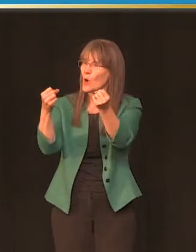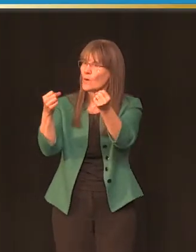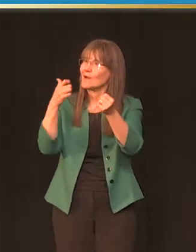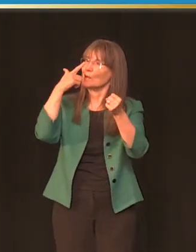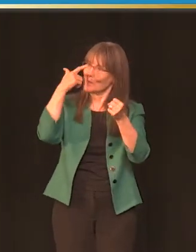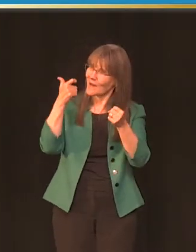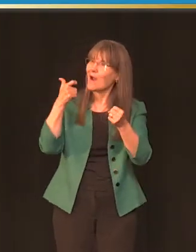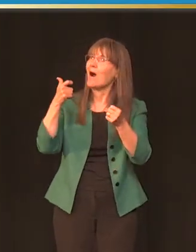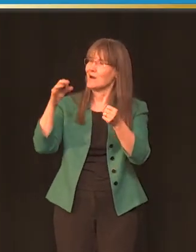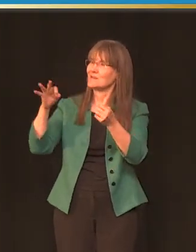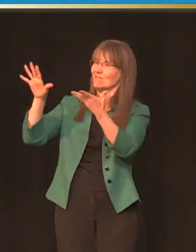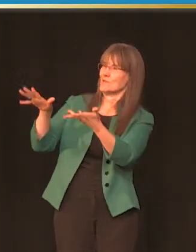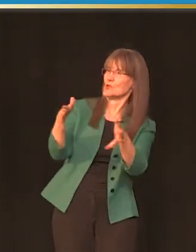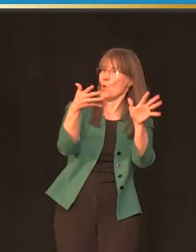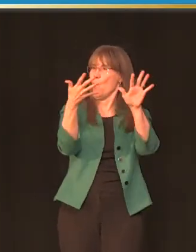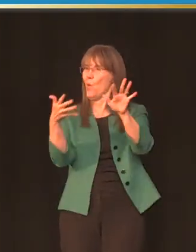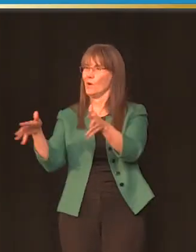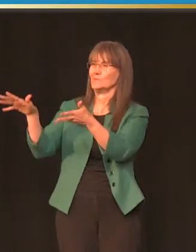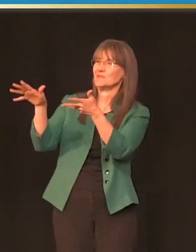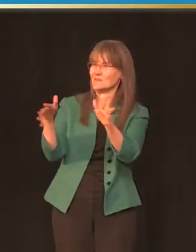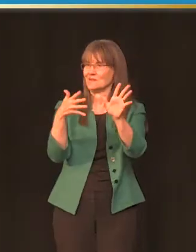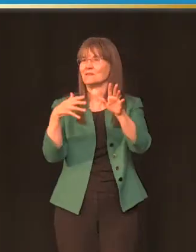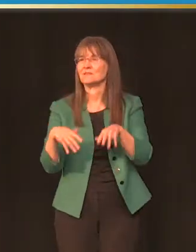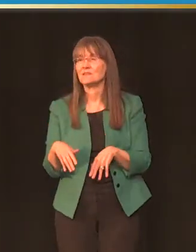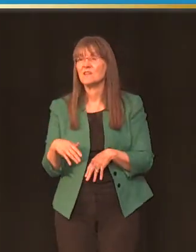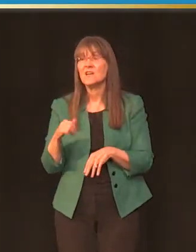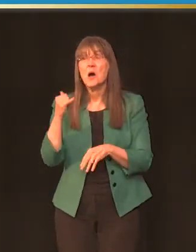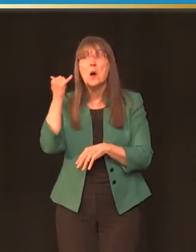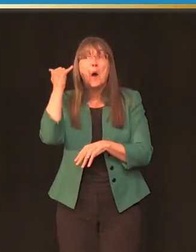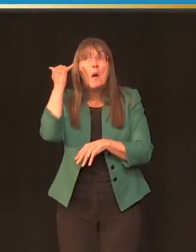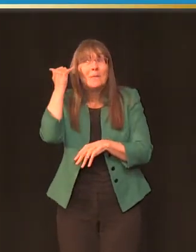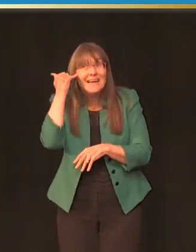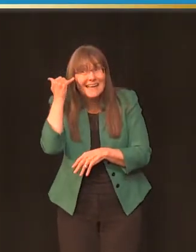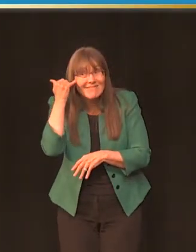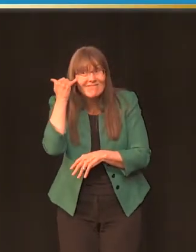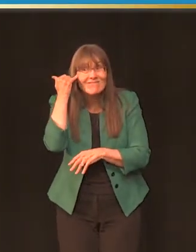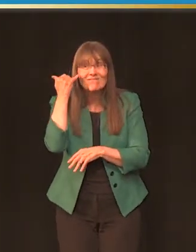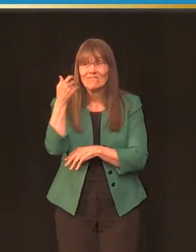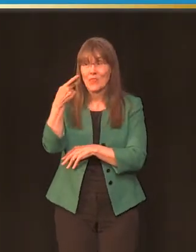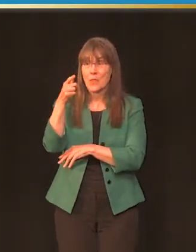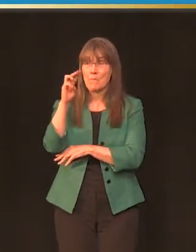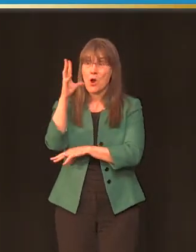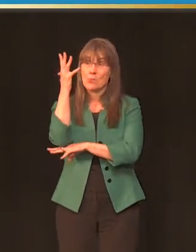We've seen other trees break in the wind because it's too much for them to withstand.